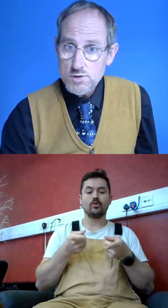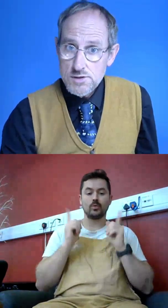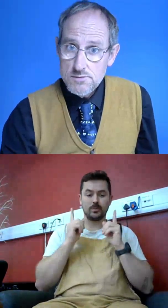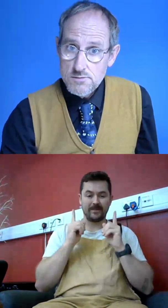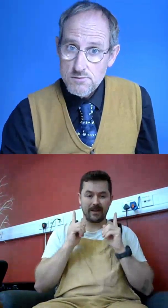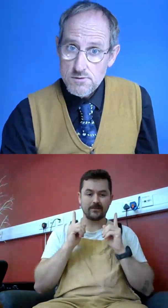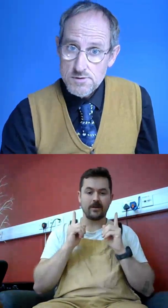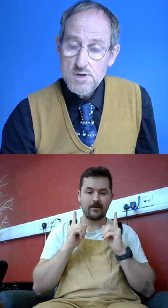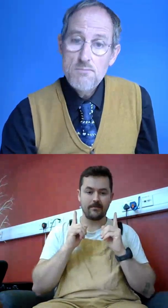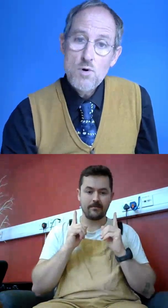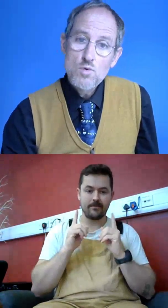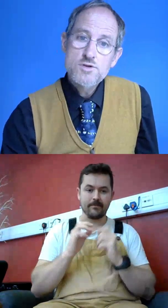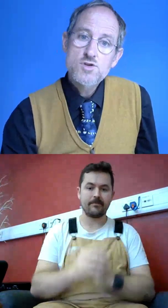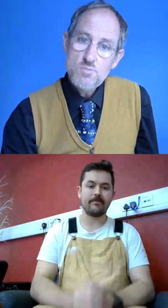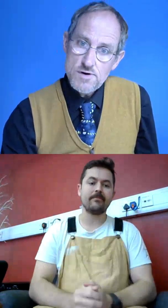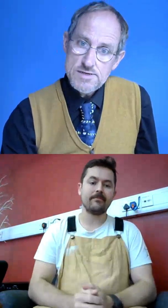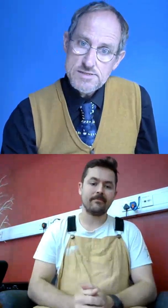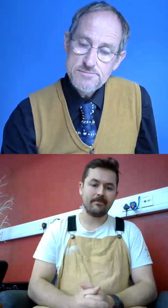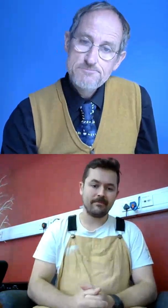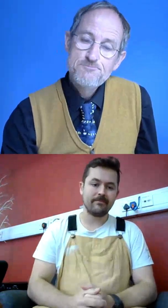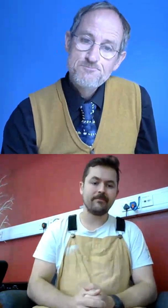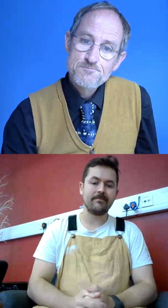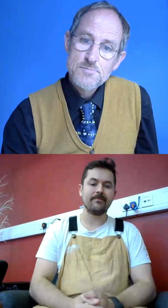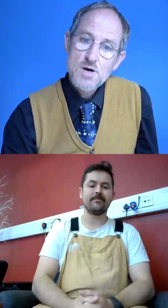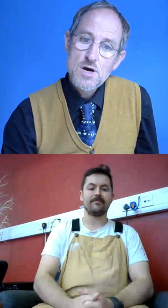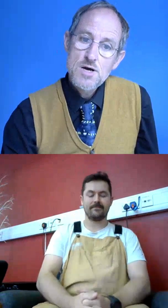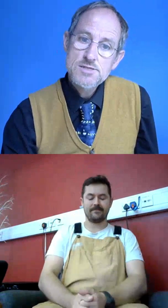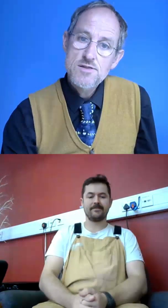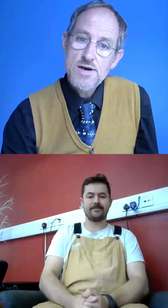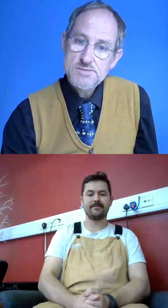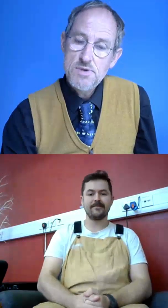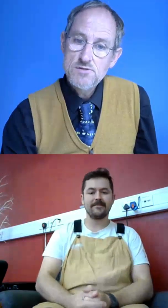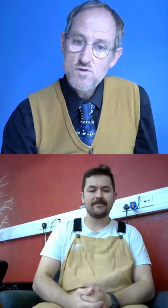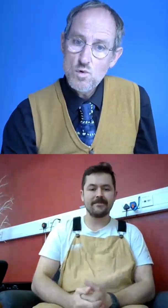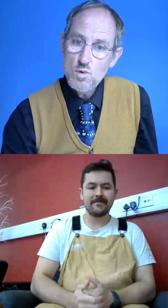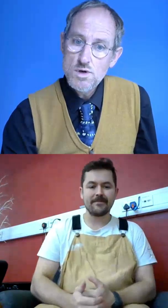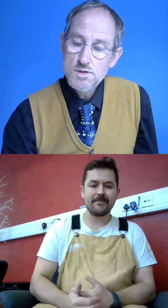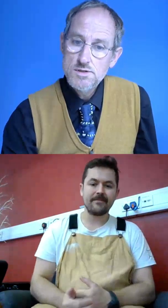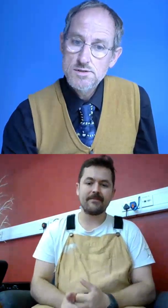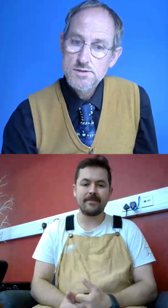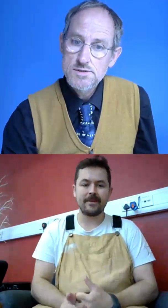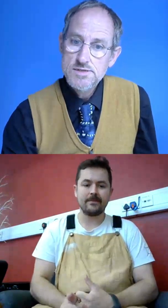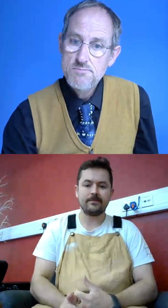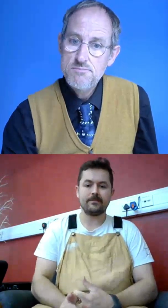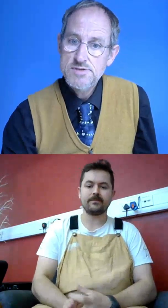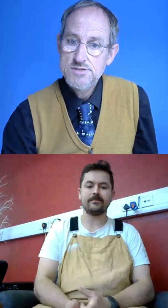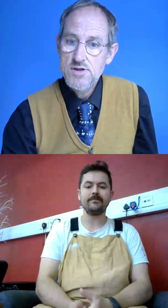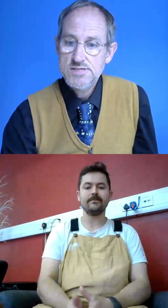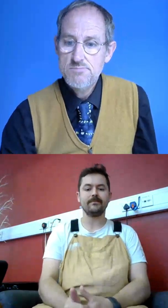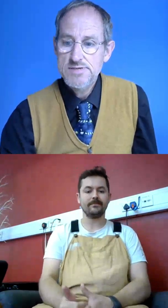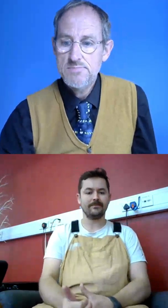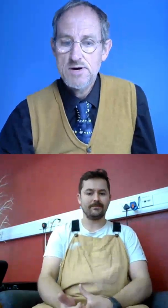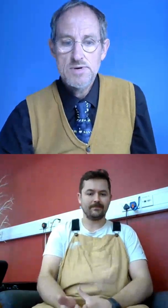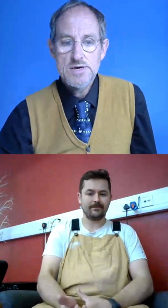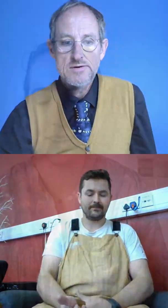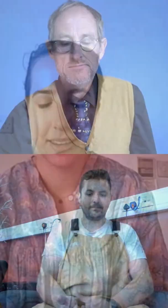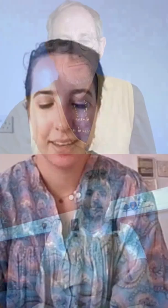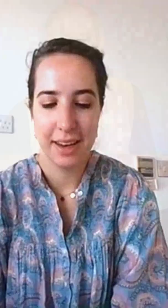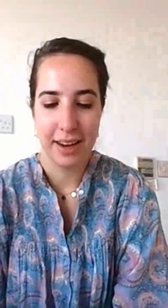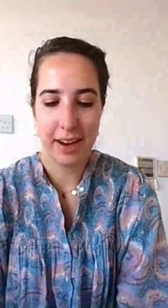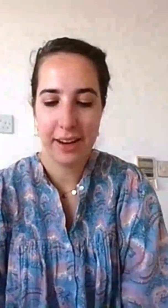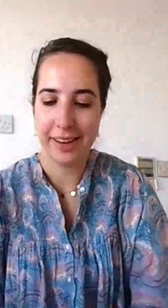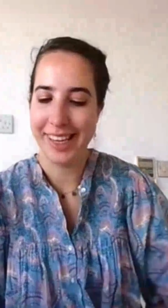I'm a moulder supervisor. So that's my role. So that's a bit about